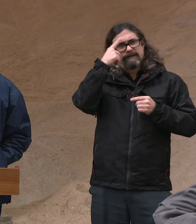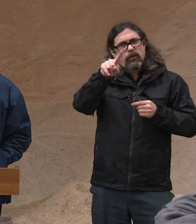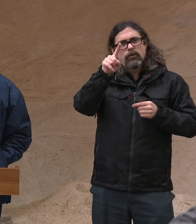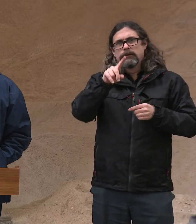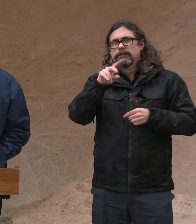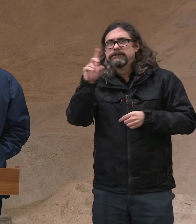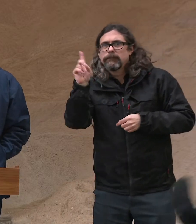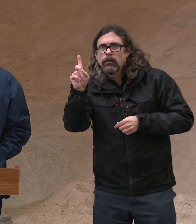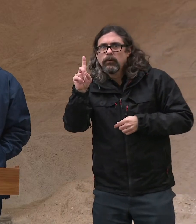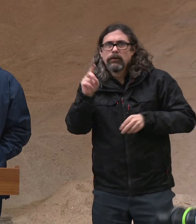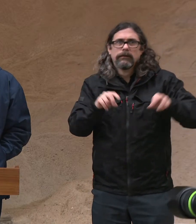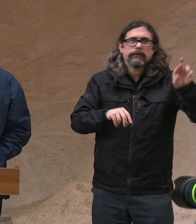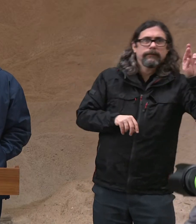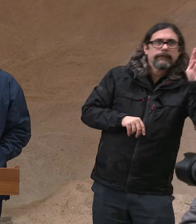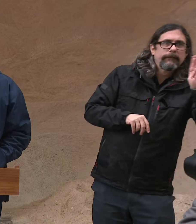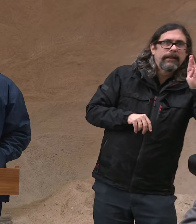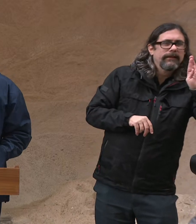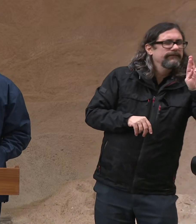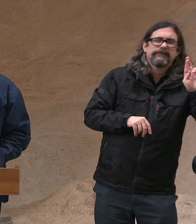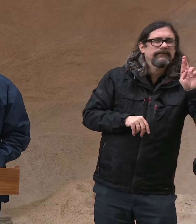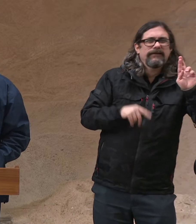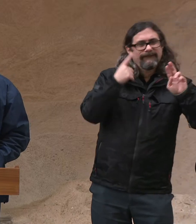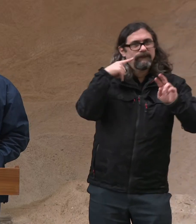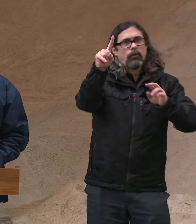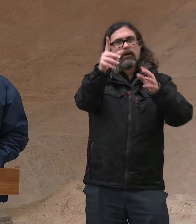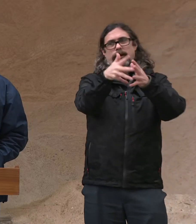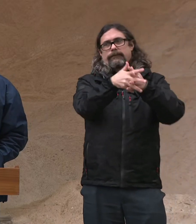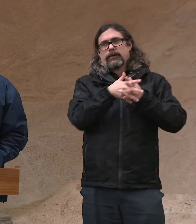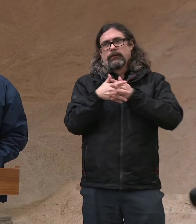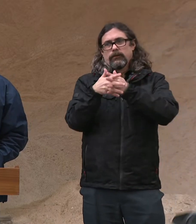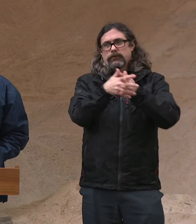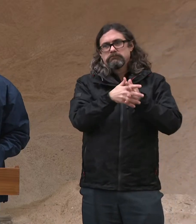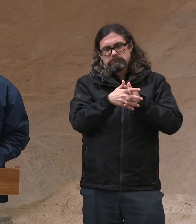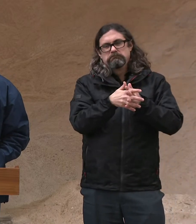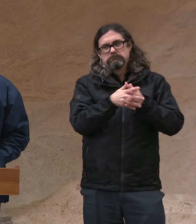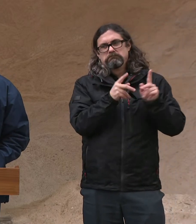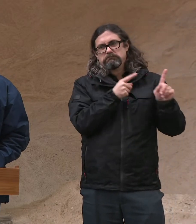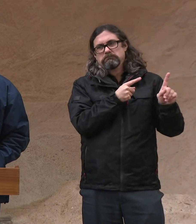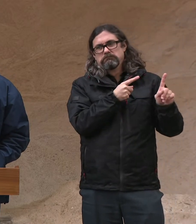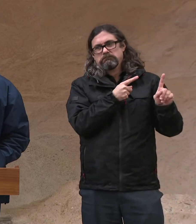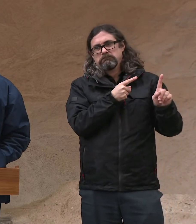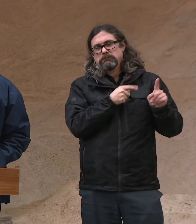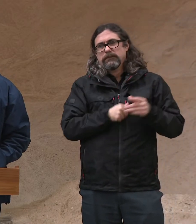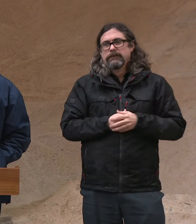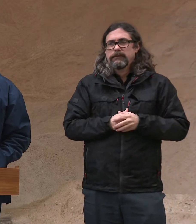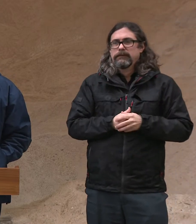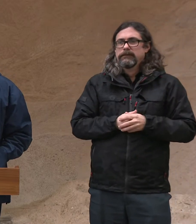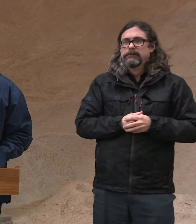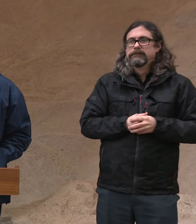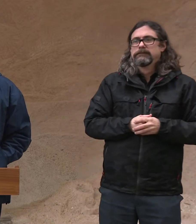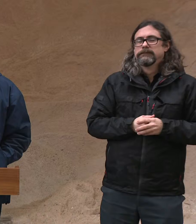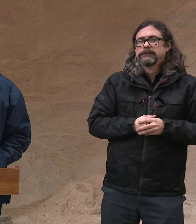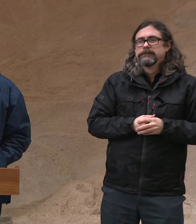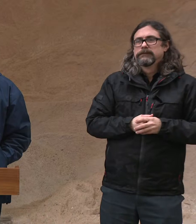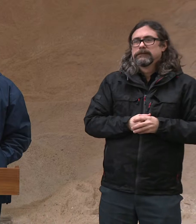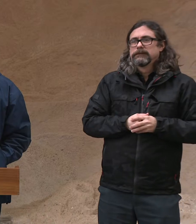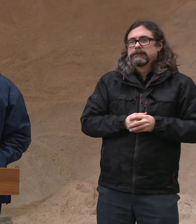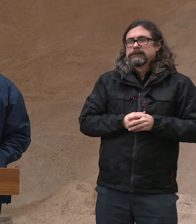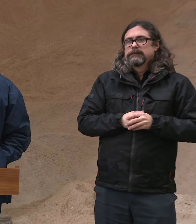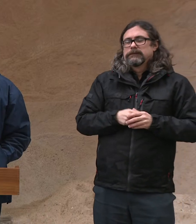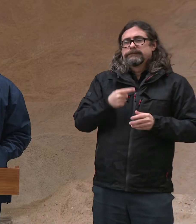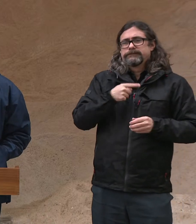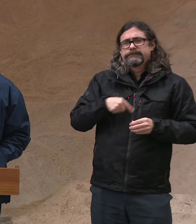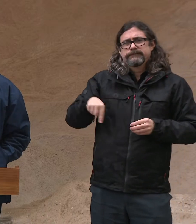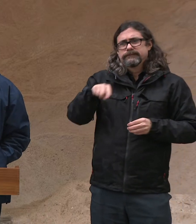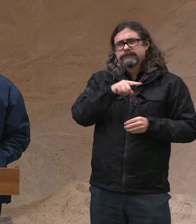city. I cannot say it any clearer. And so when we talk about what may happen, we need to be honest about what happened. And